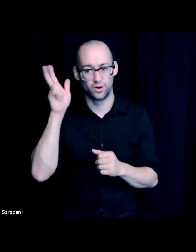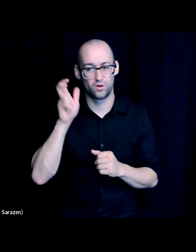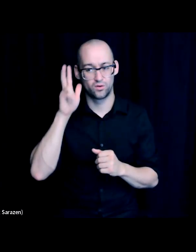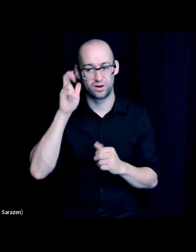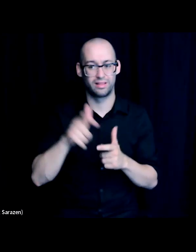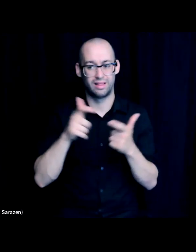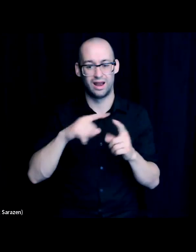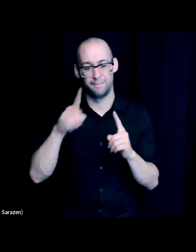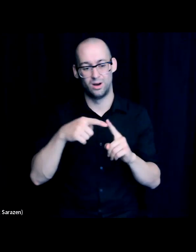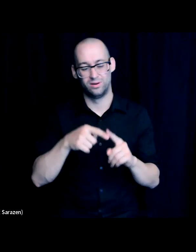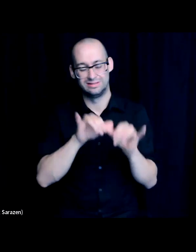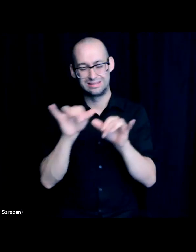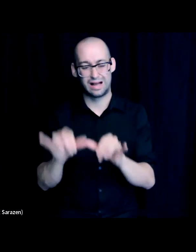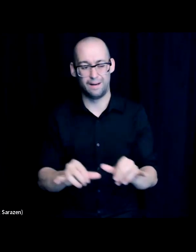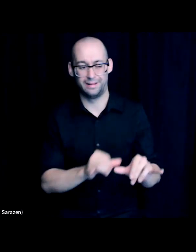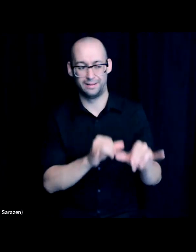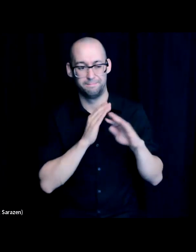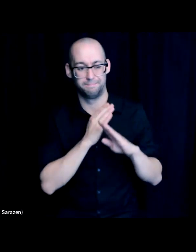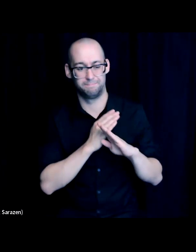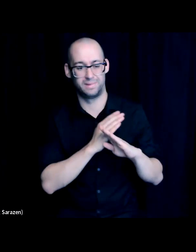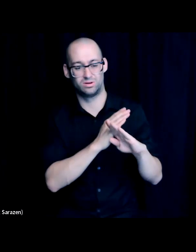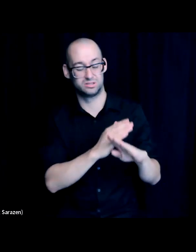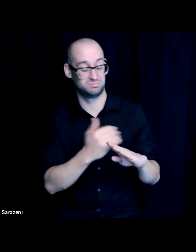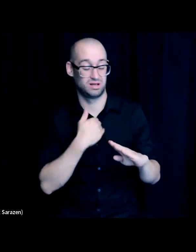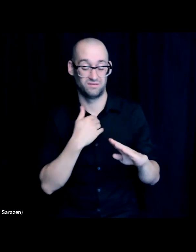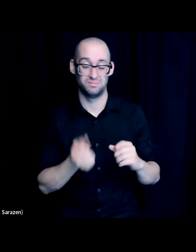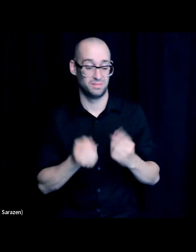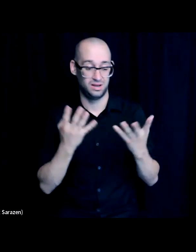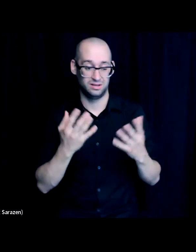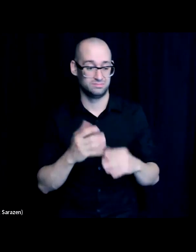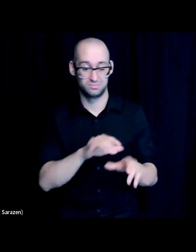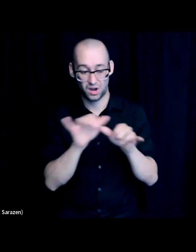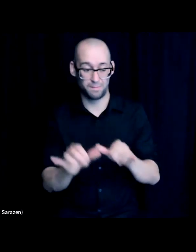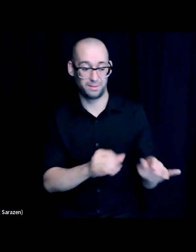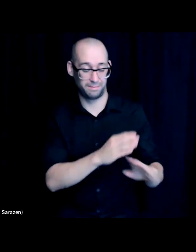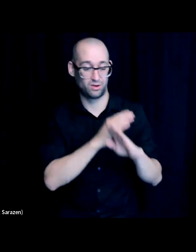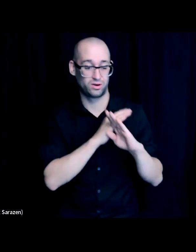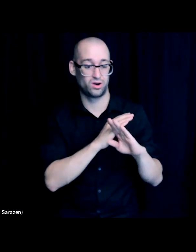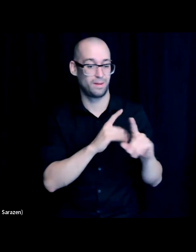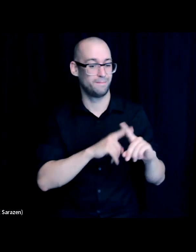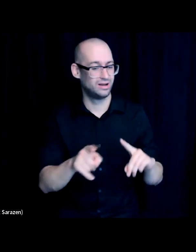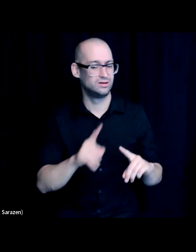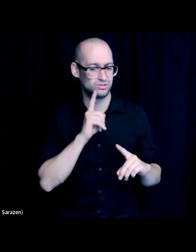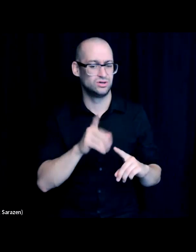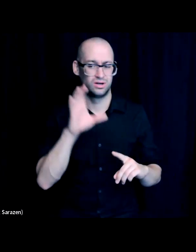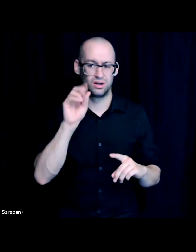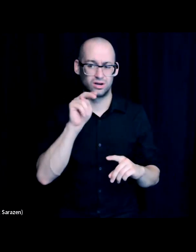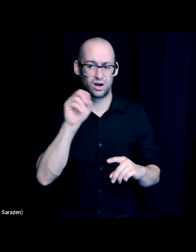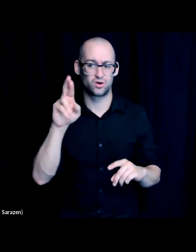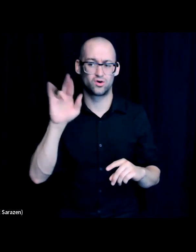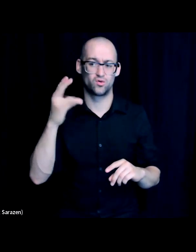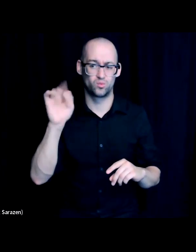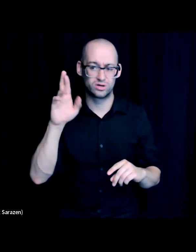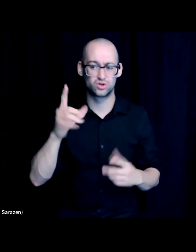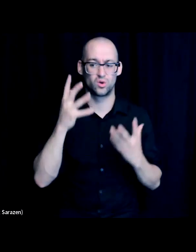common barriers, and there are a lot of common barriers for the covered populations, but definitely, Connor and Richard, want to thank